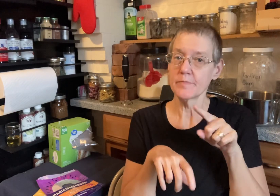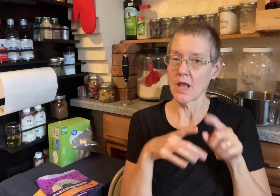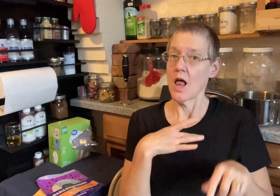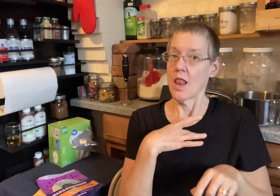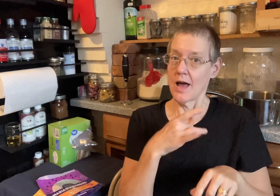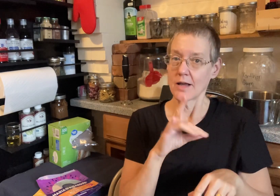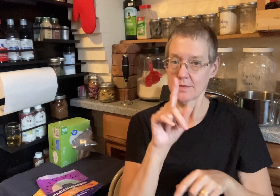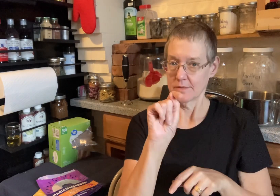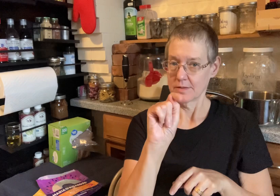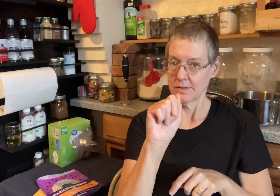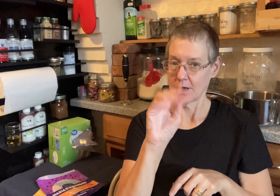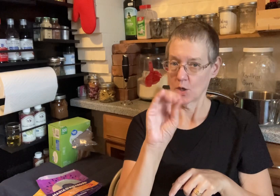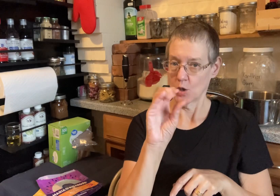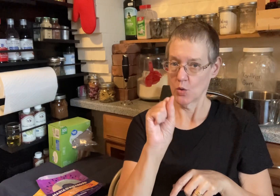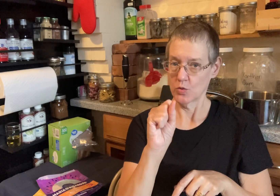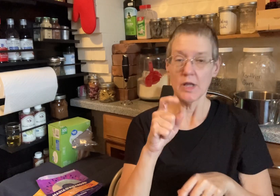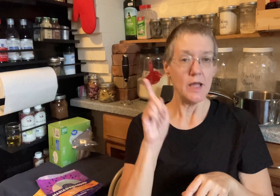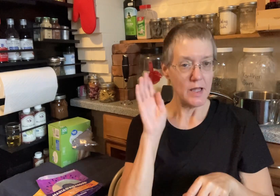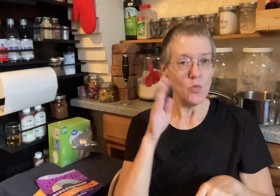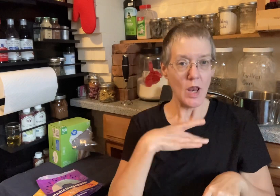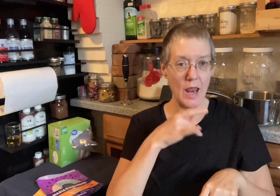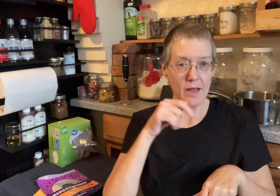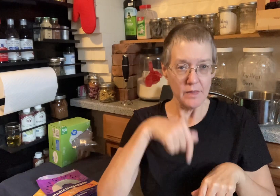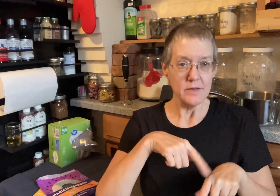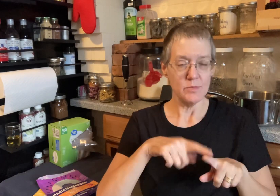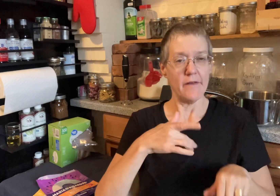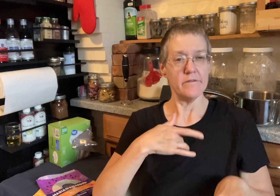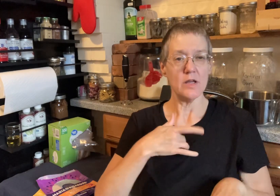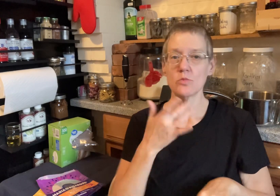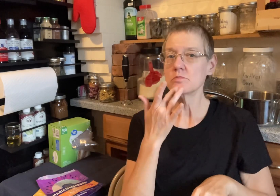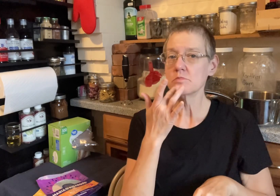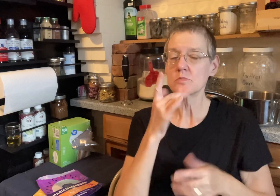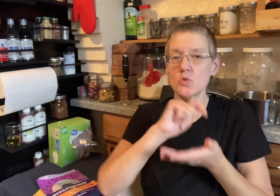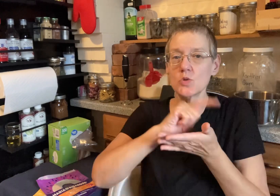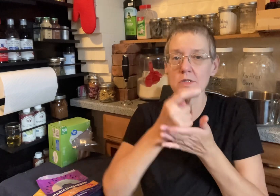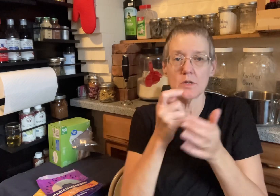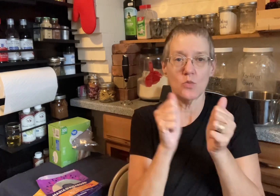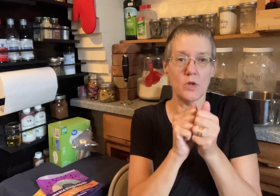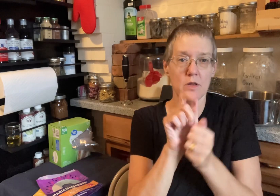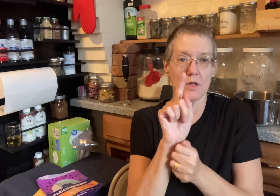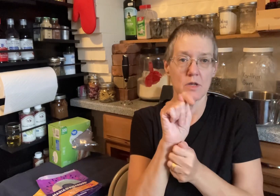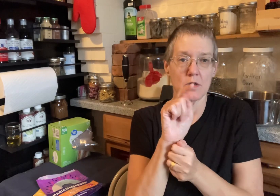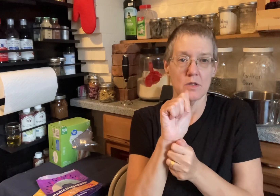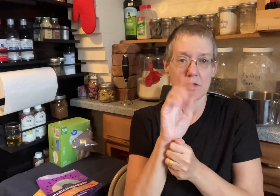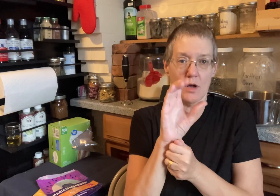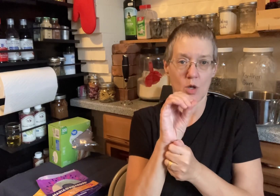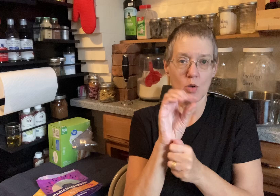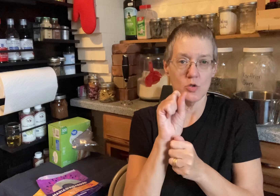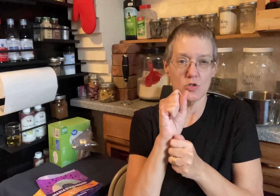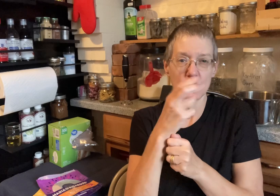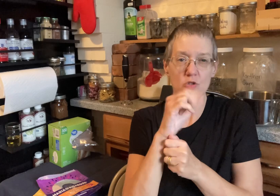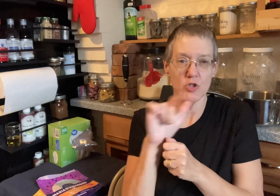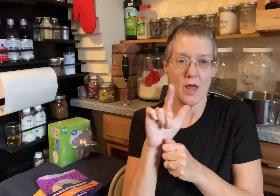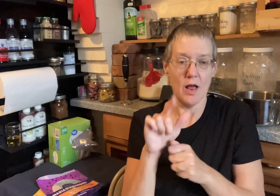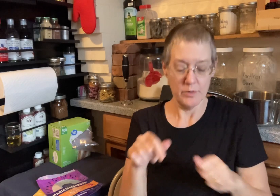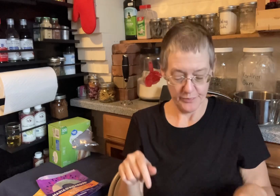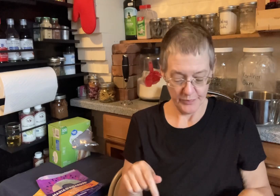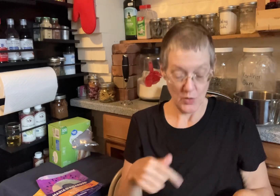freezer. He really likes those tortillas as fried taco shells. So I think he's going to prefer